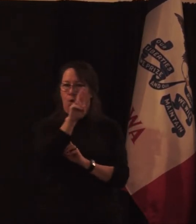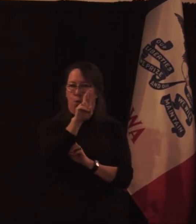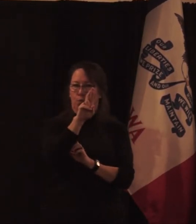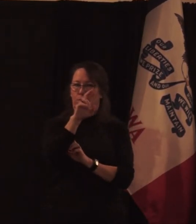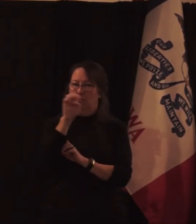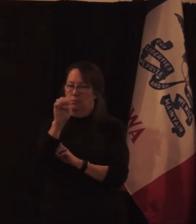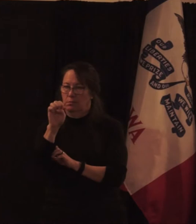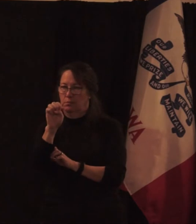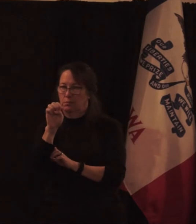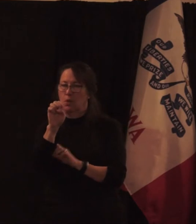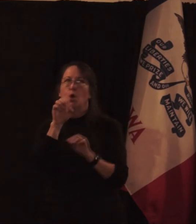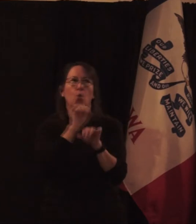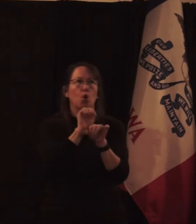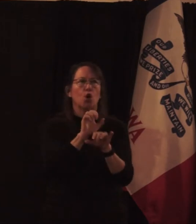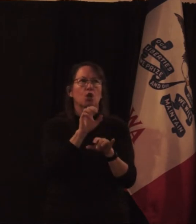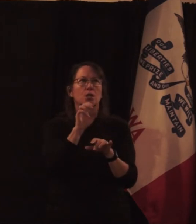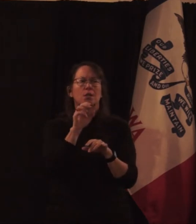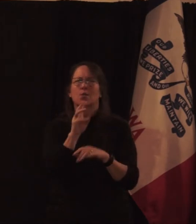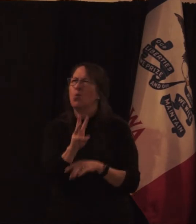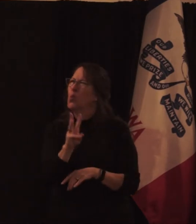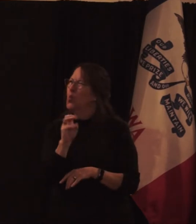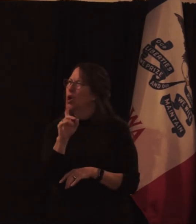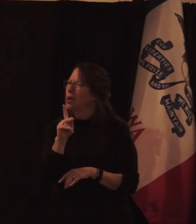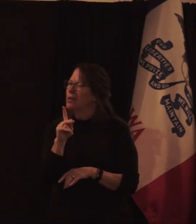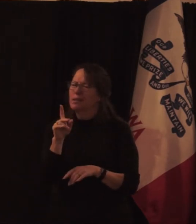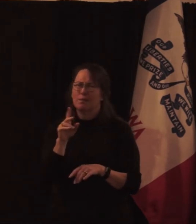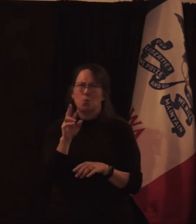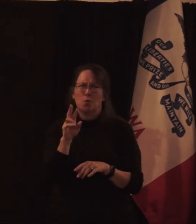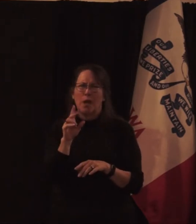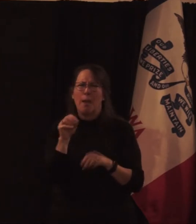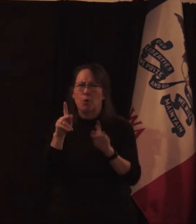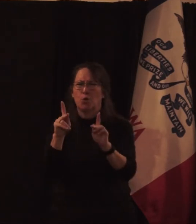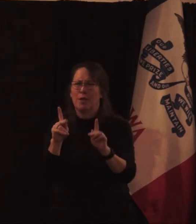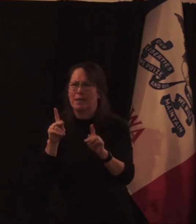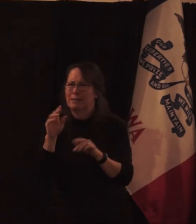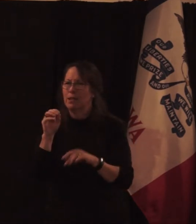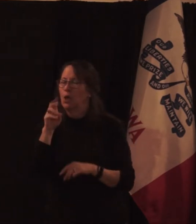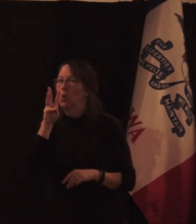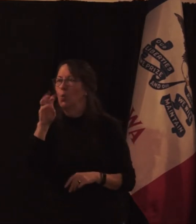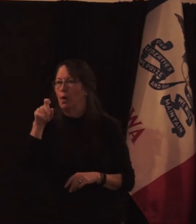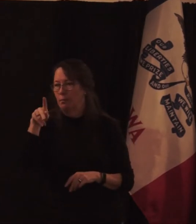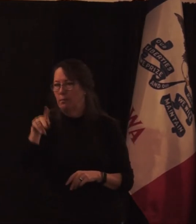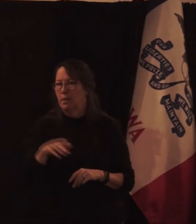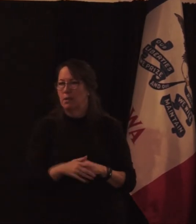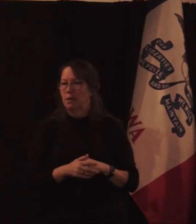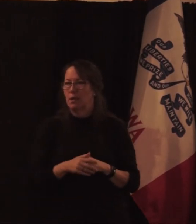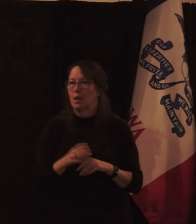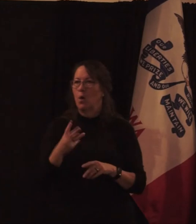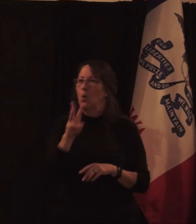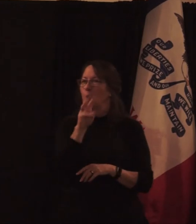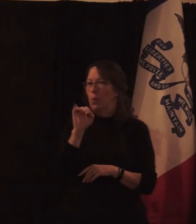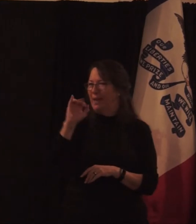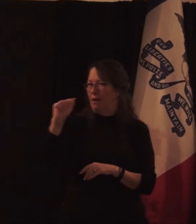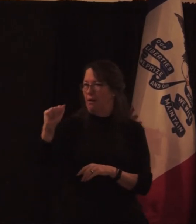Incentive, Workers Incentive, and Work Incentive Opportunity Act. It used to be called